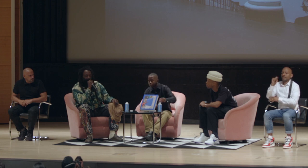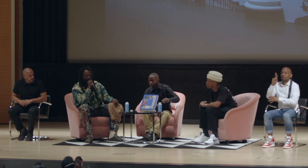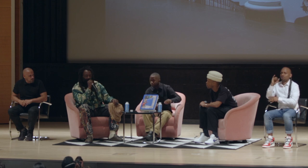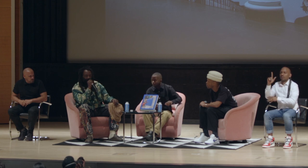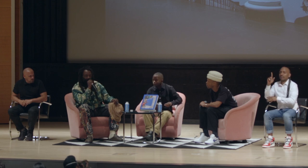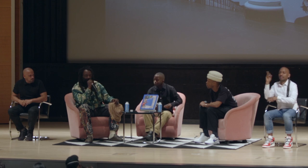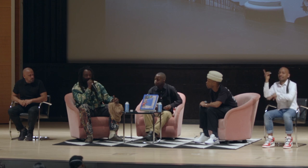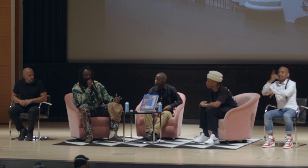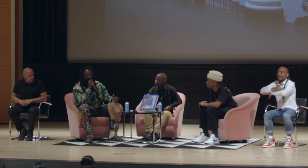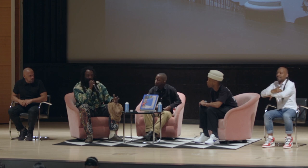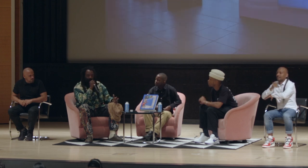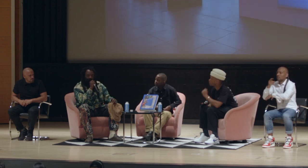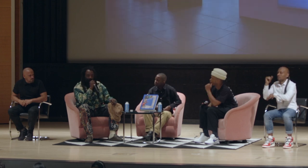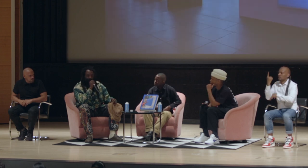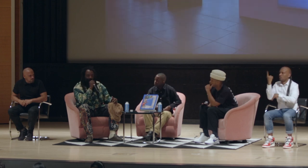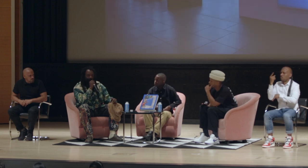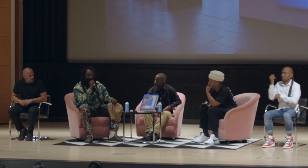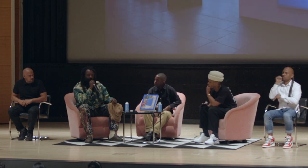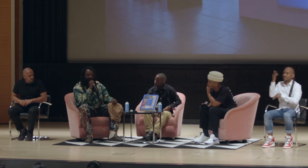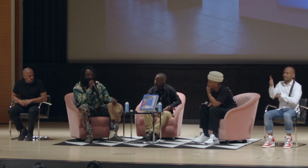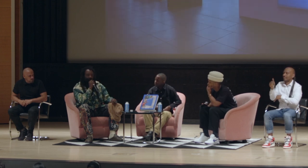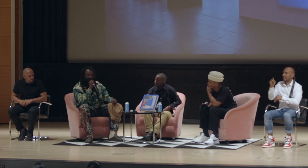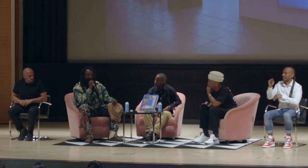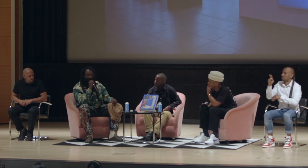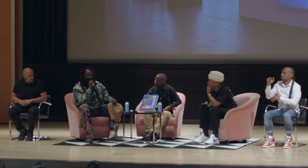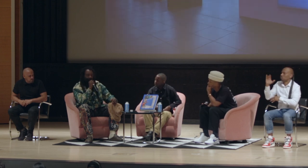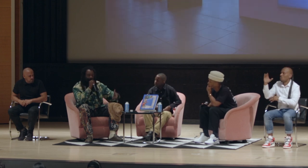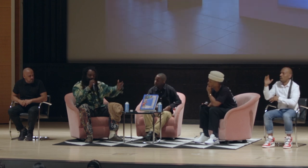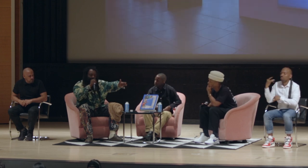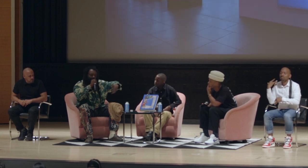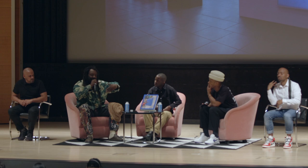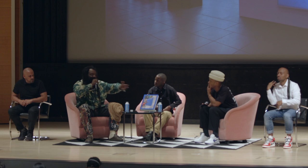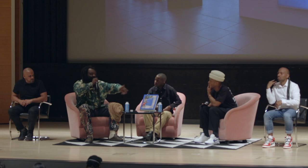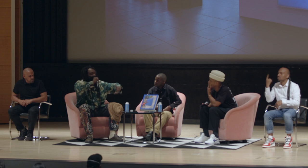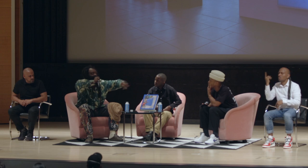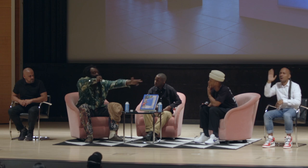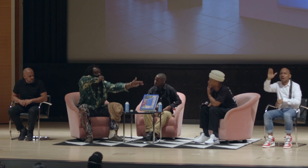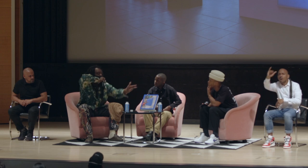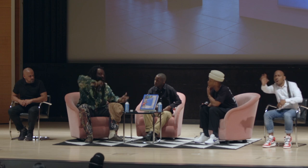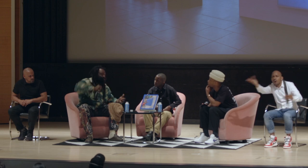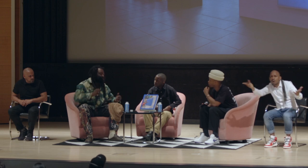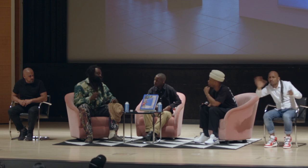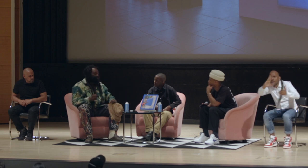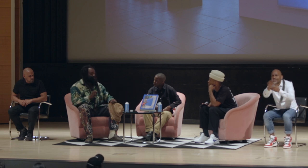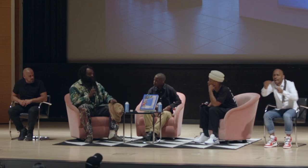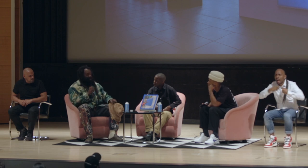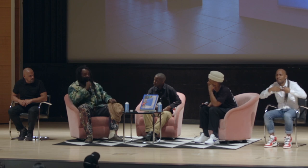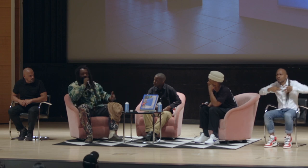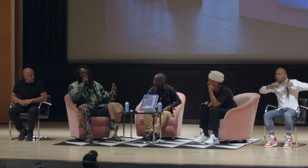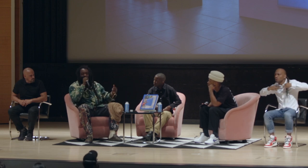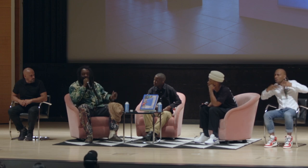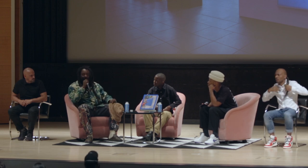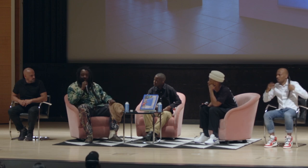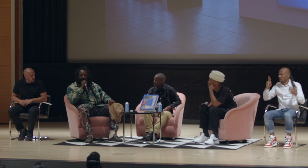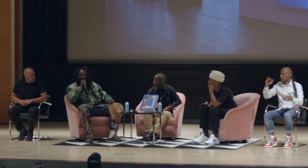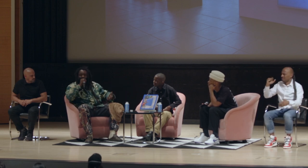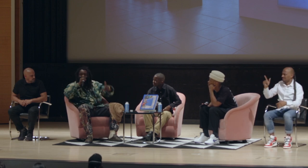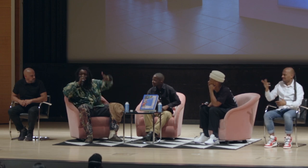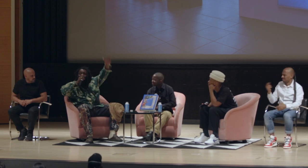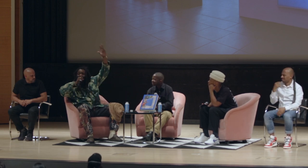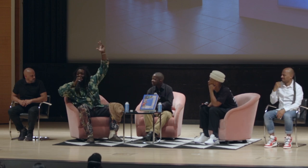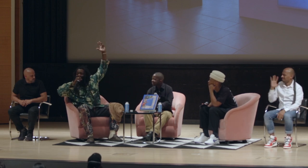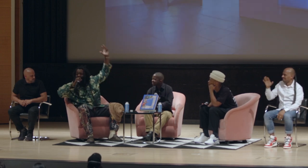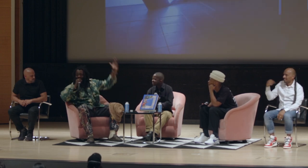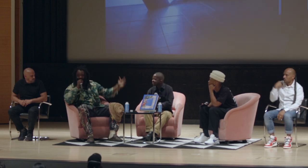someone there in New York mobbing around, and someone said, yo, we never got our shirt. And Virgil said,